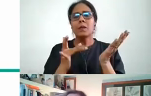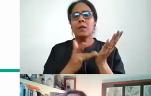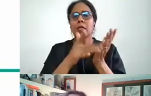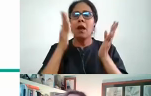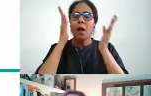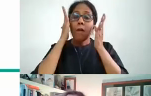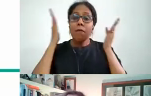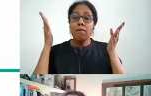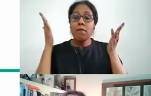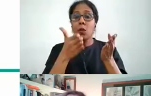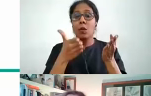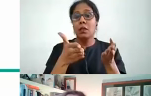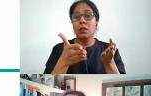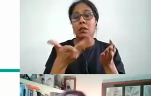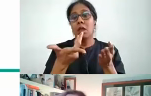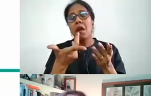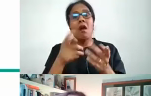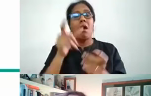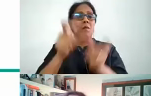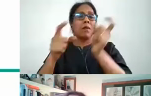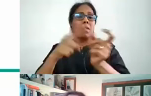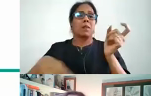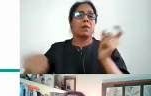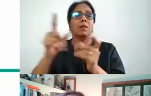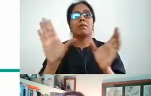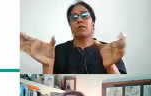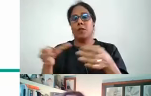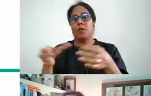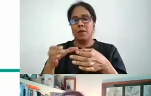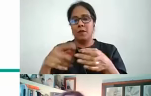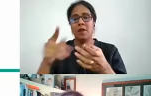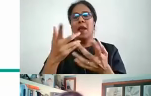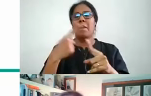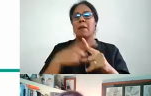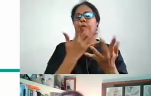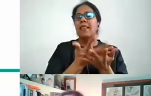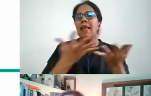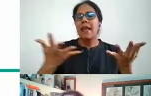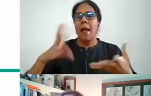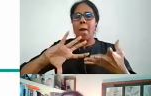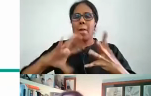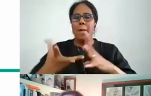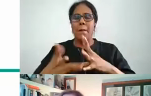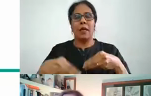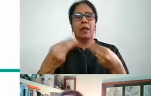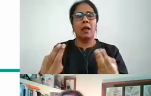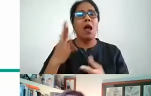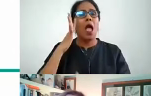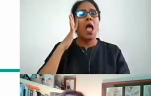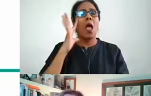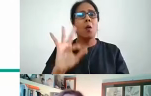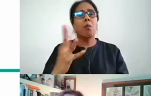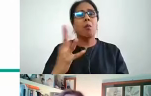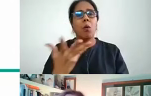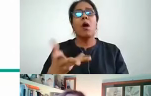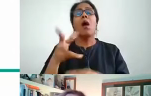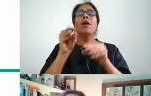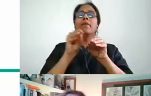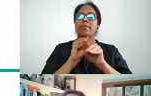technology and in the vendor community on the products. There's a key important piece of deploying the